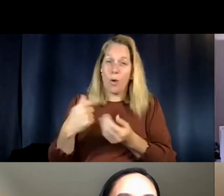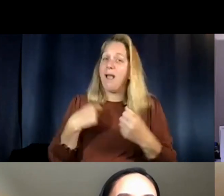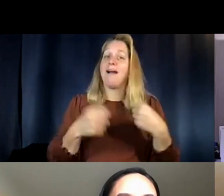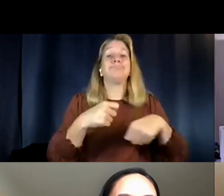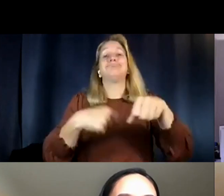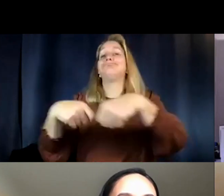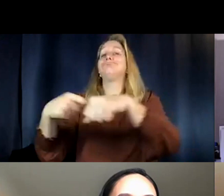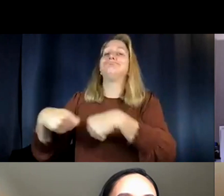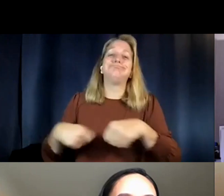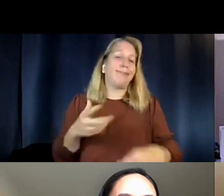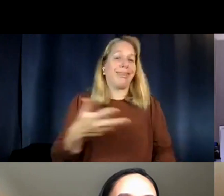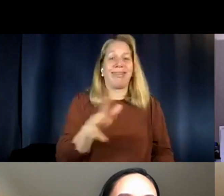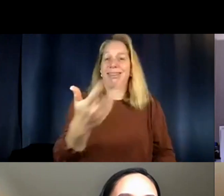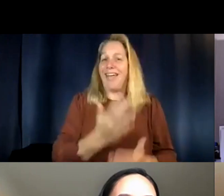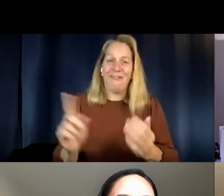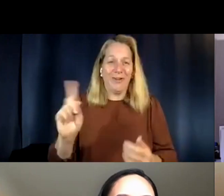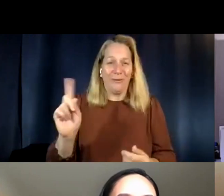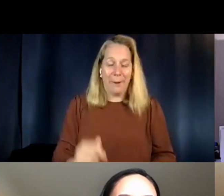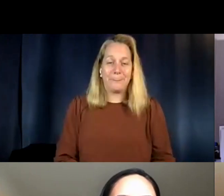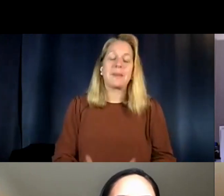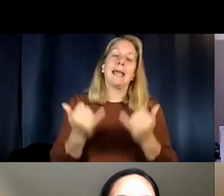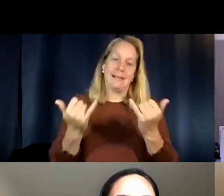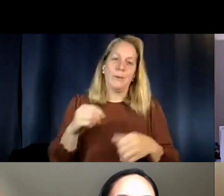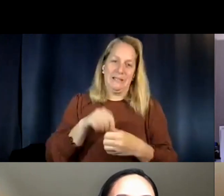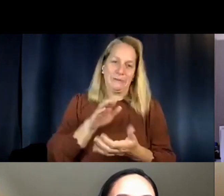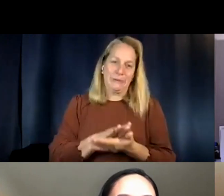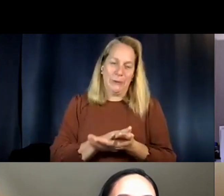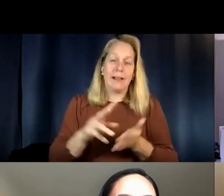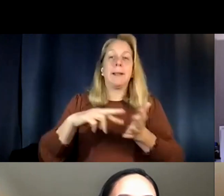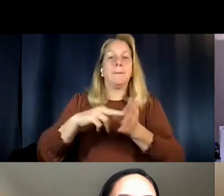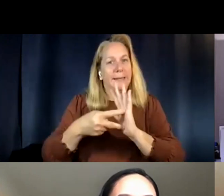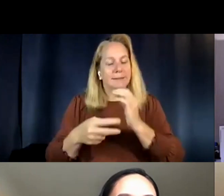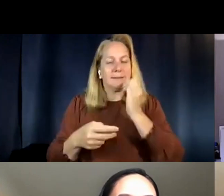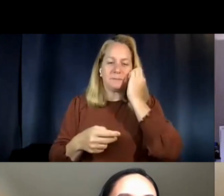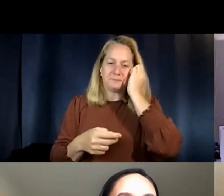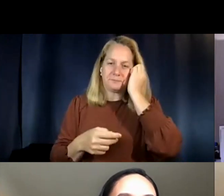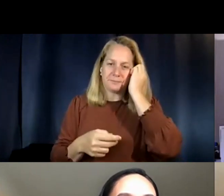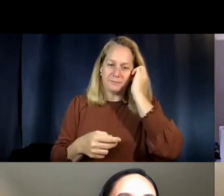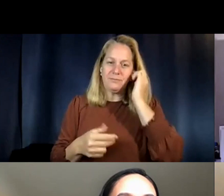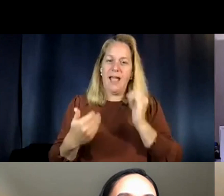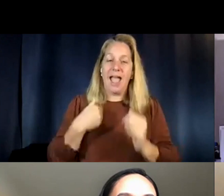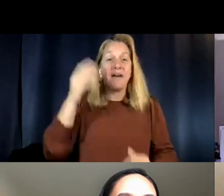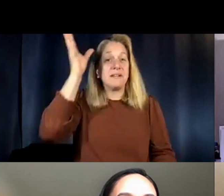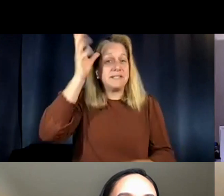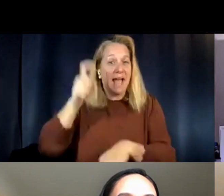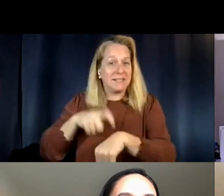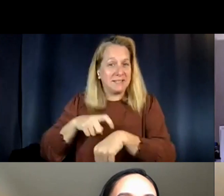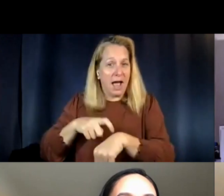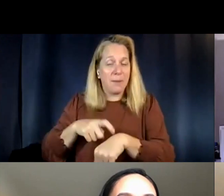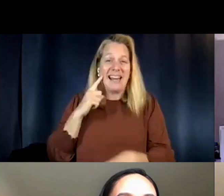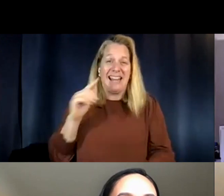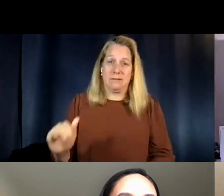Now that we have school, that means I have less dad time, and he's growing up